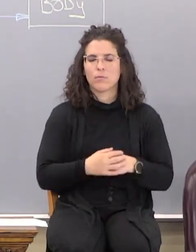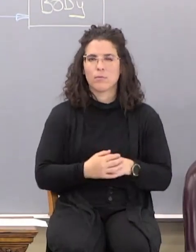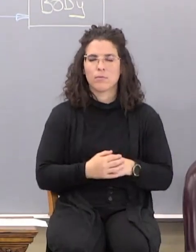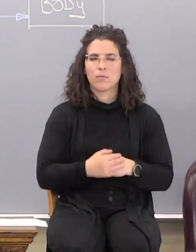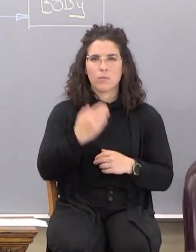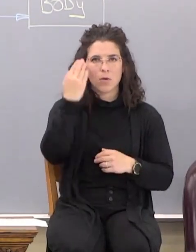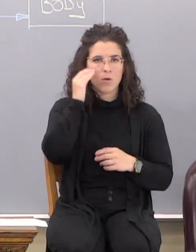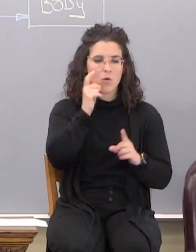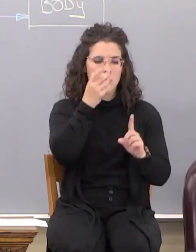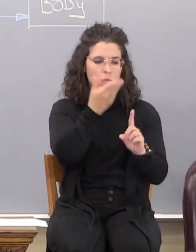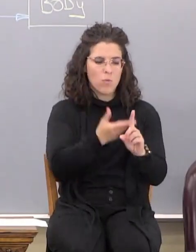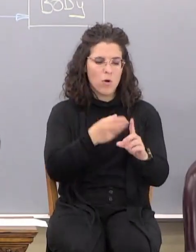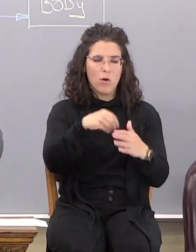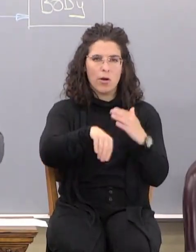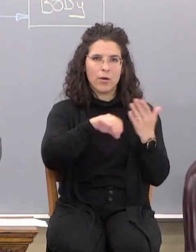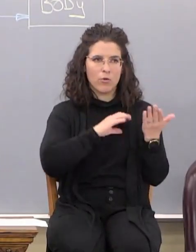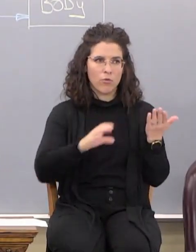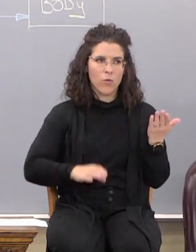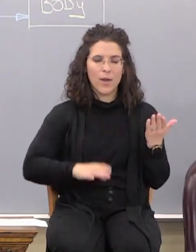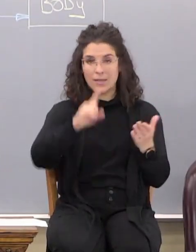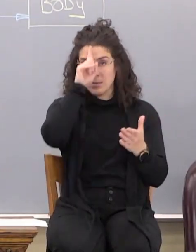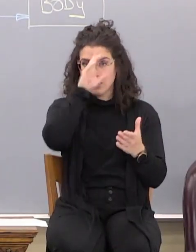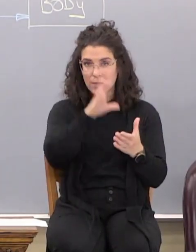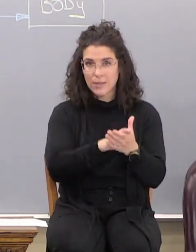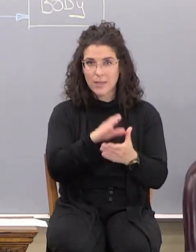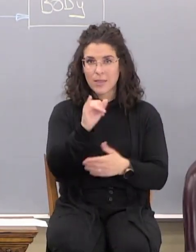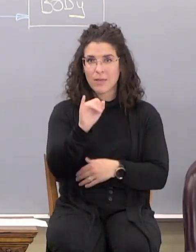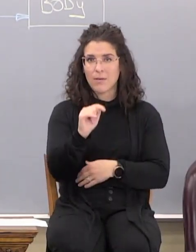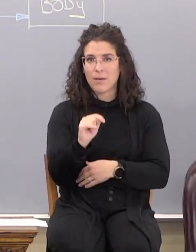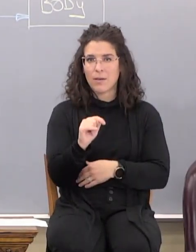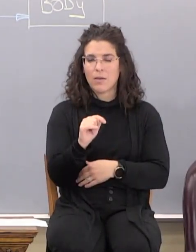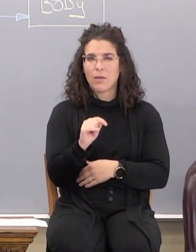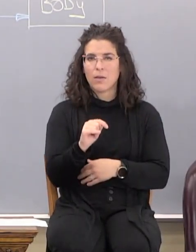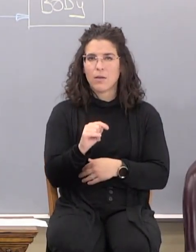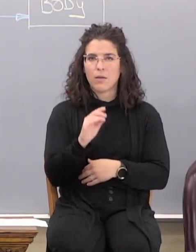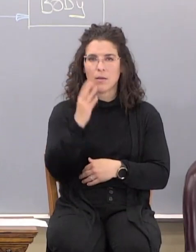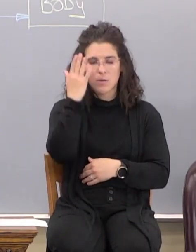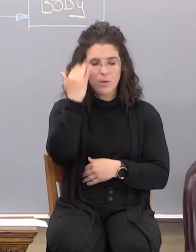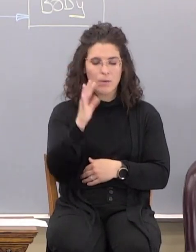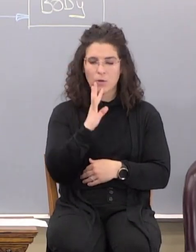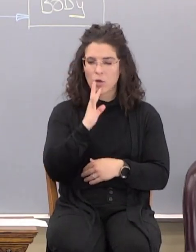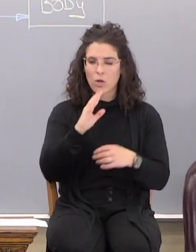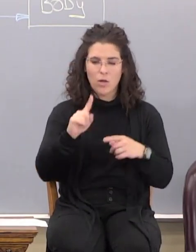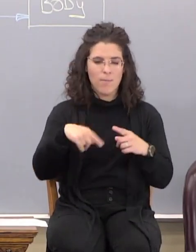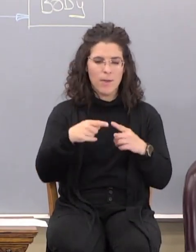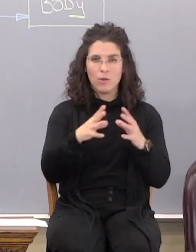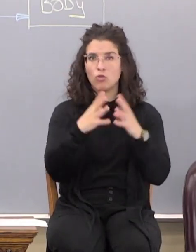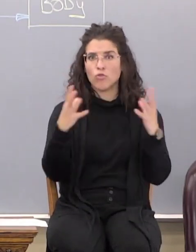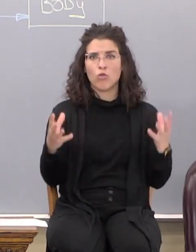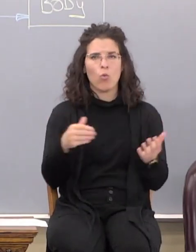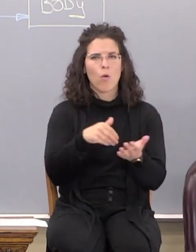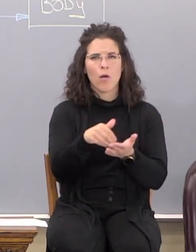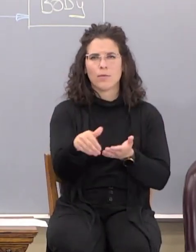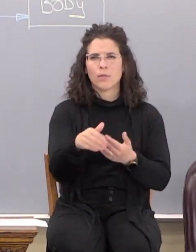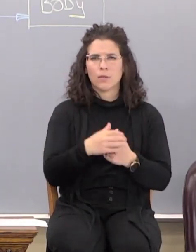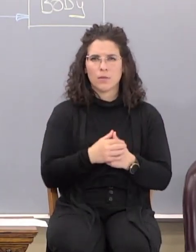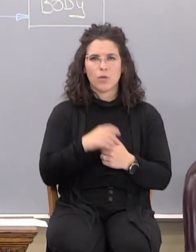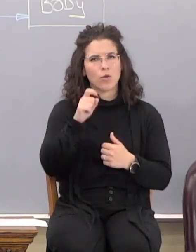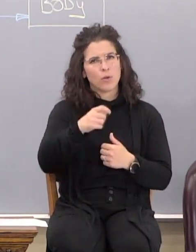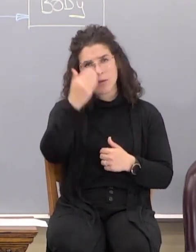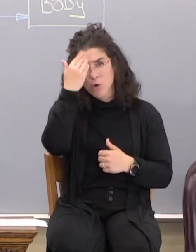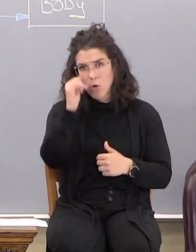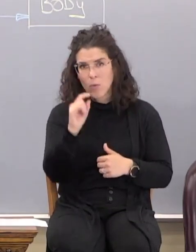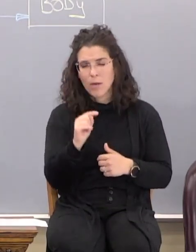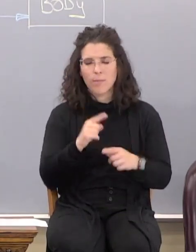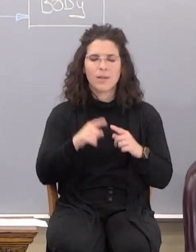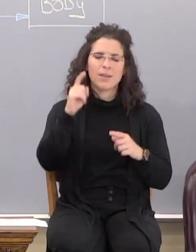Know who you are in Christ. Believe it. That's why we talk about it so often. You need to know it.